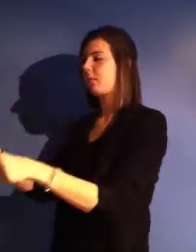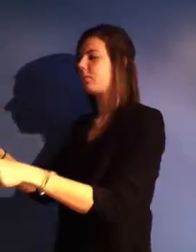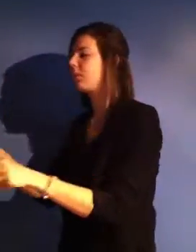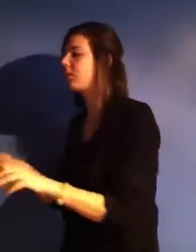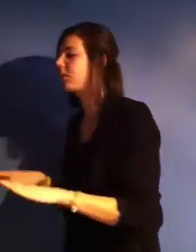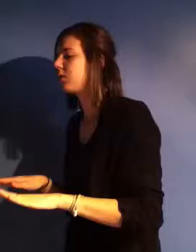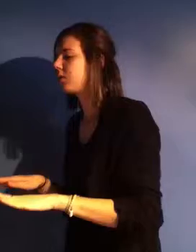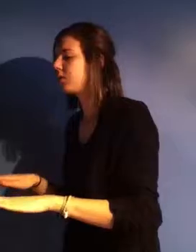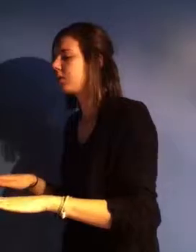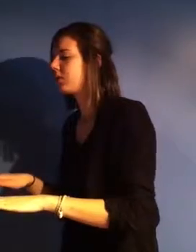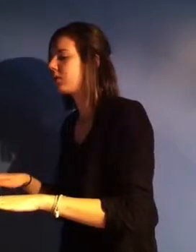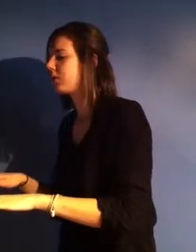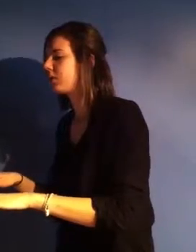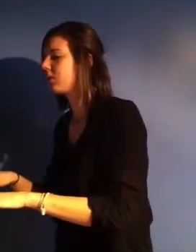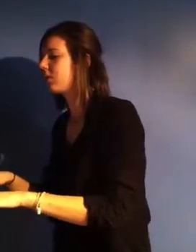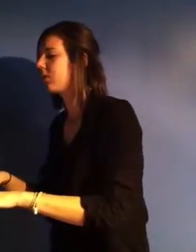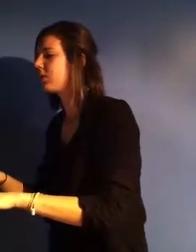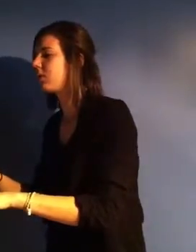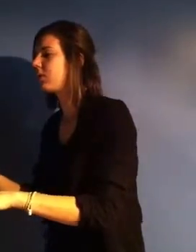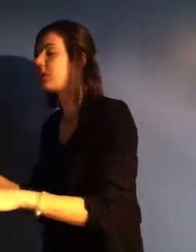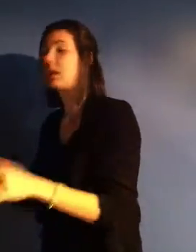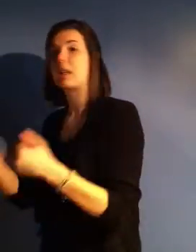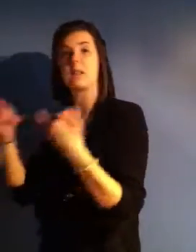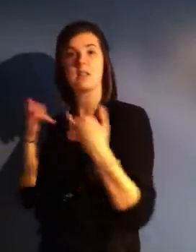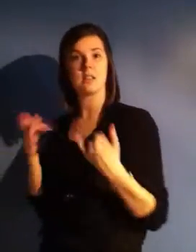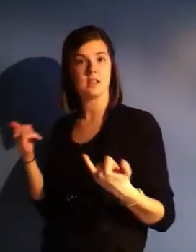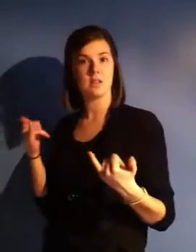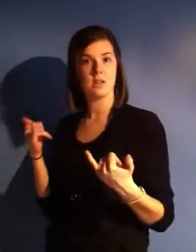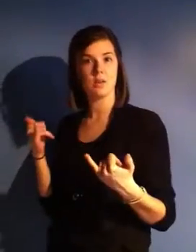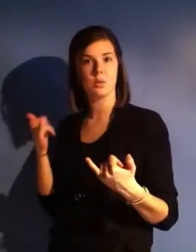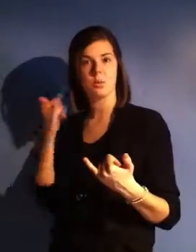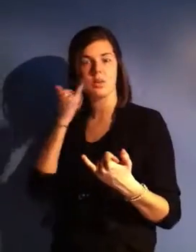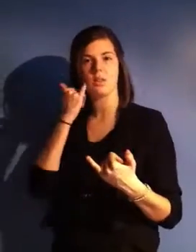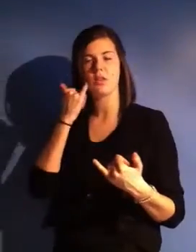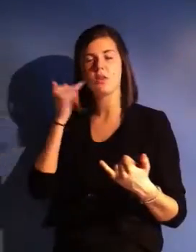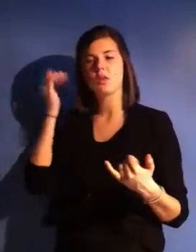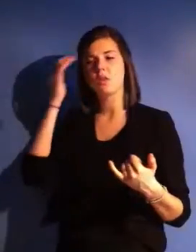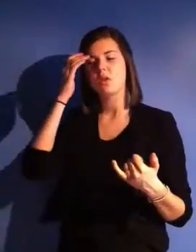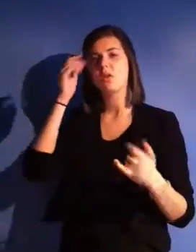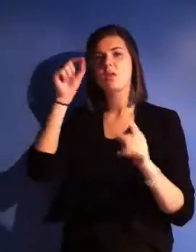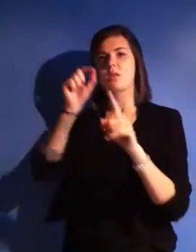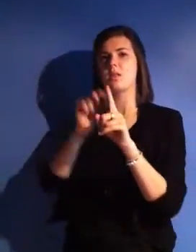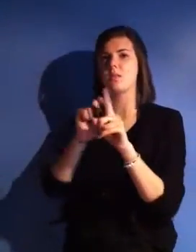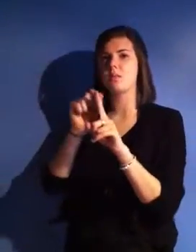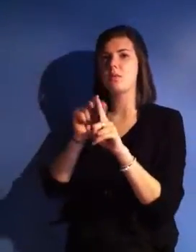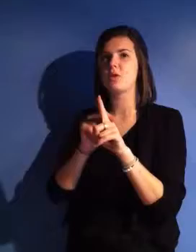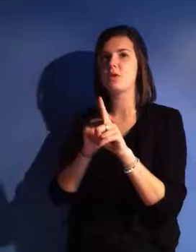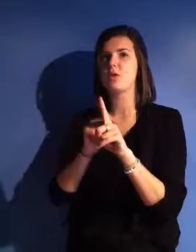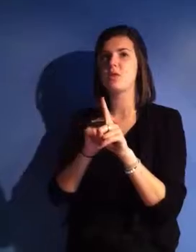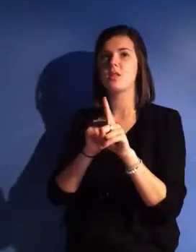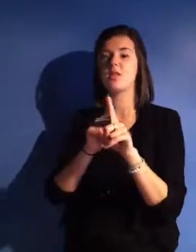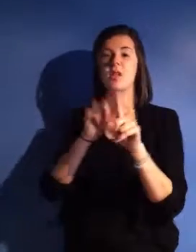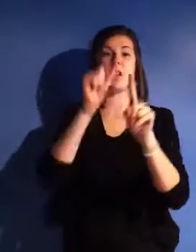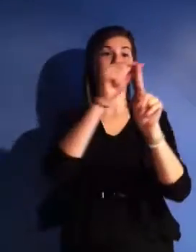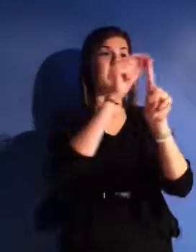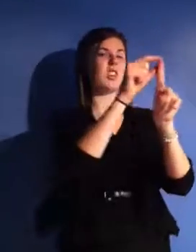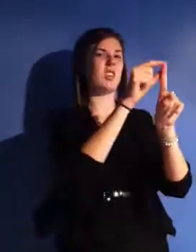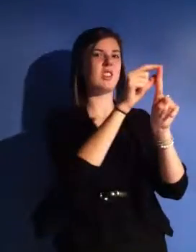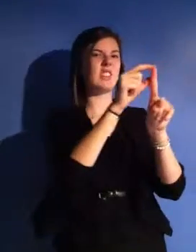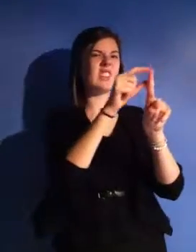up one side. Now, if you know anything about zippers, the top part of the zipper is kind of thick. So